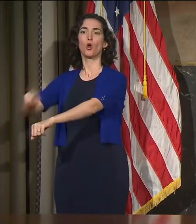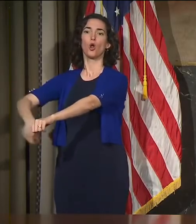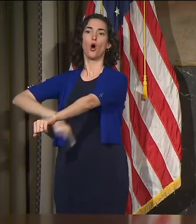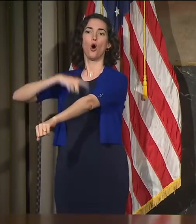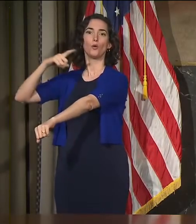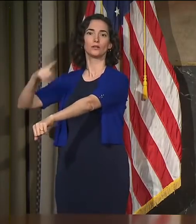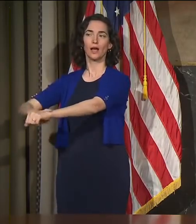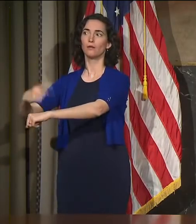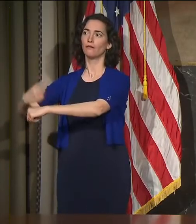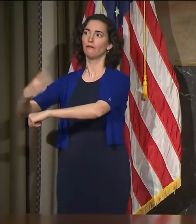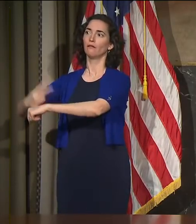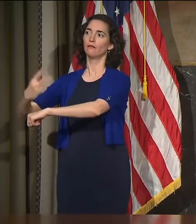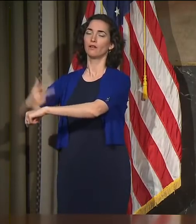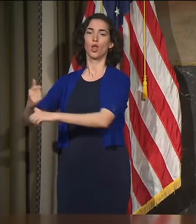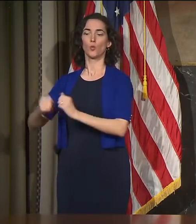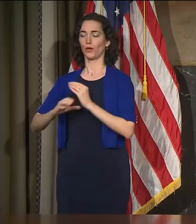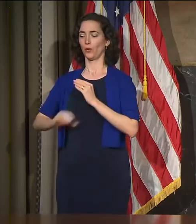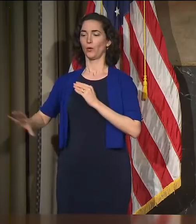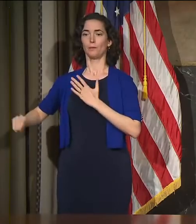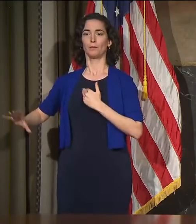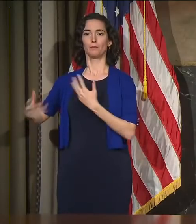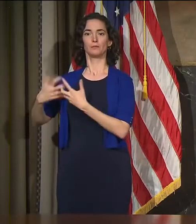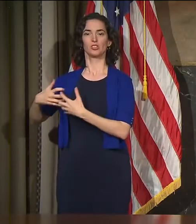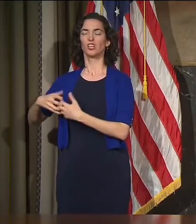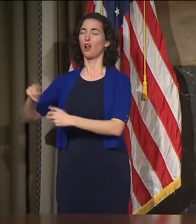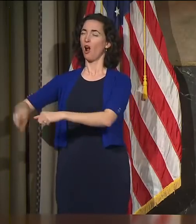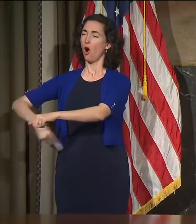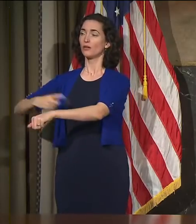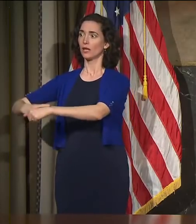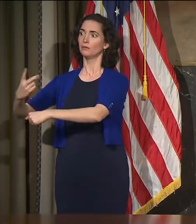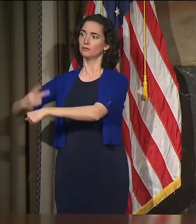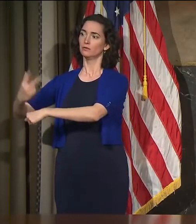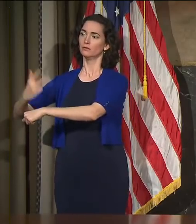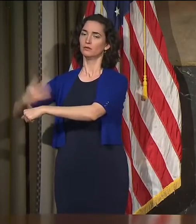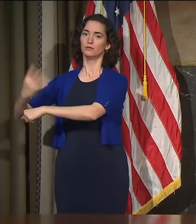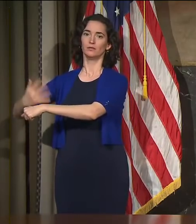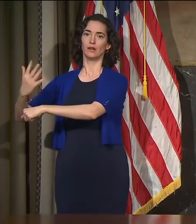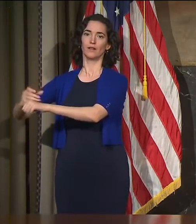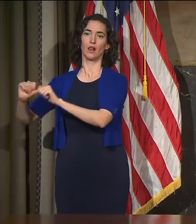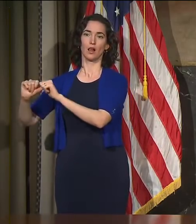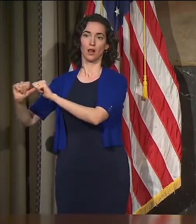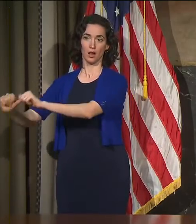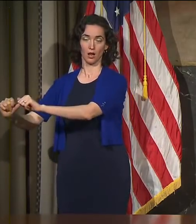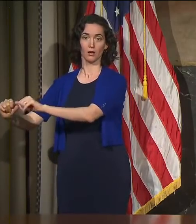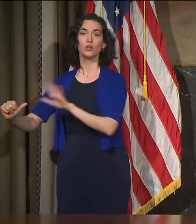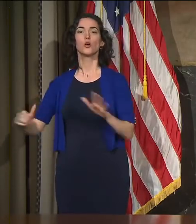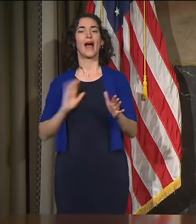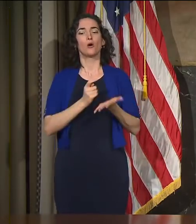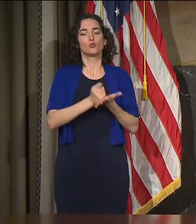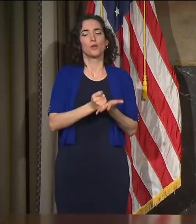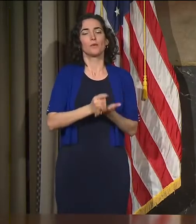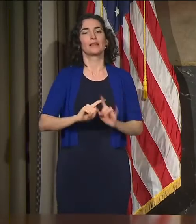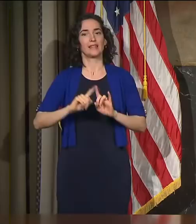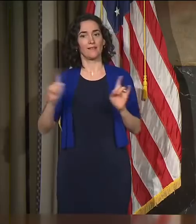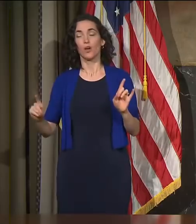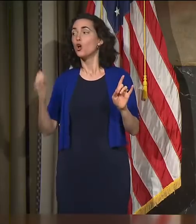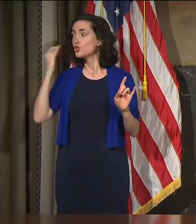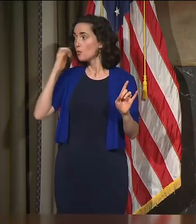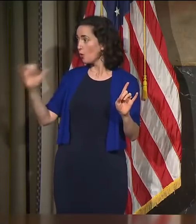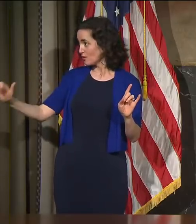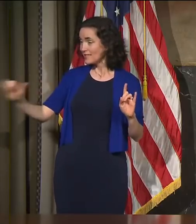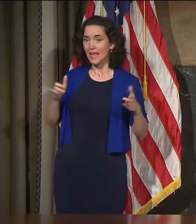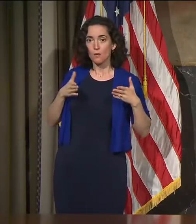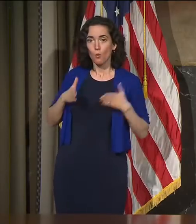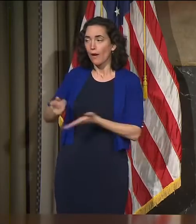treating patients back, like right now, like we were back then, the number of hospitalized patients would be even greater.